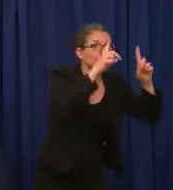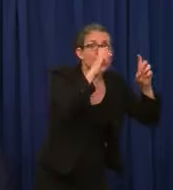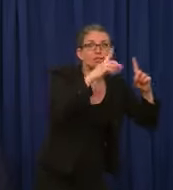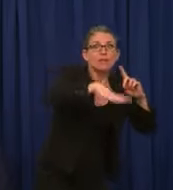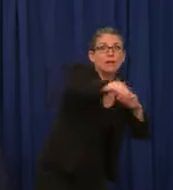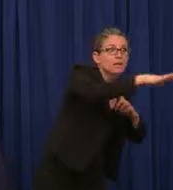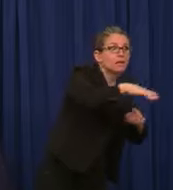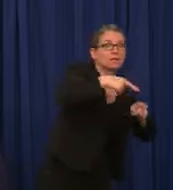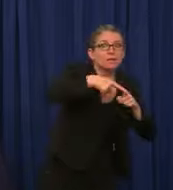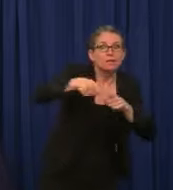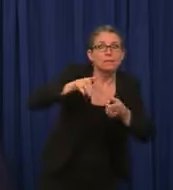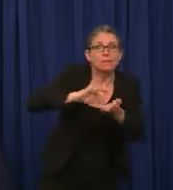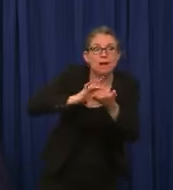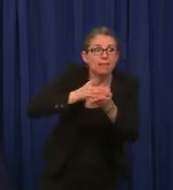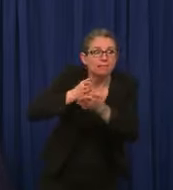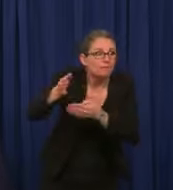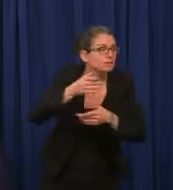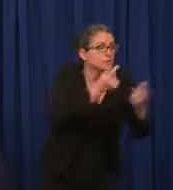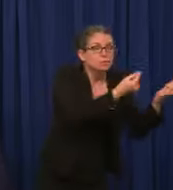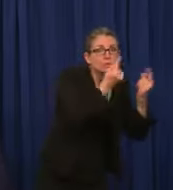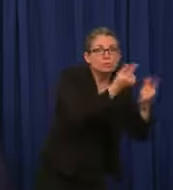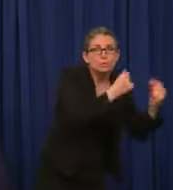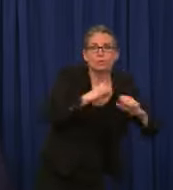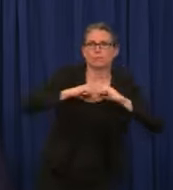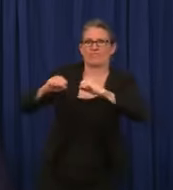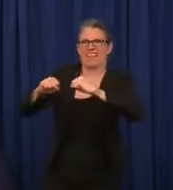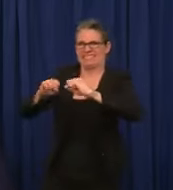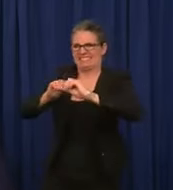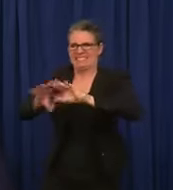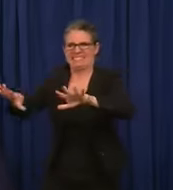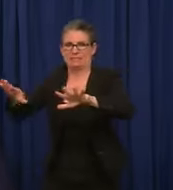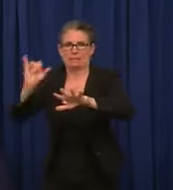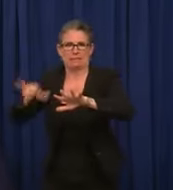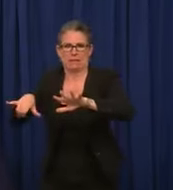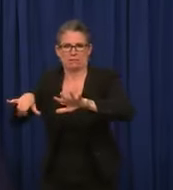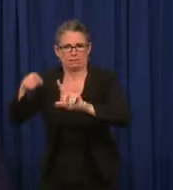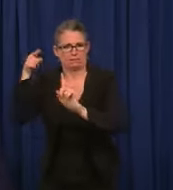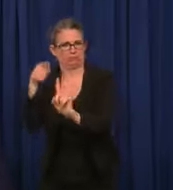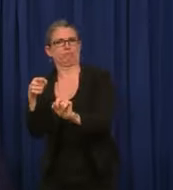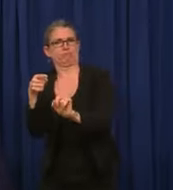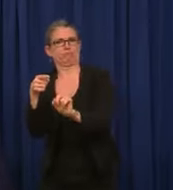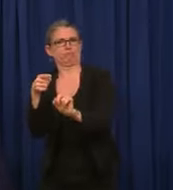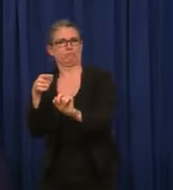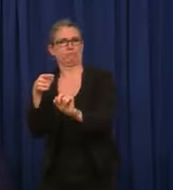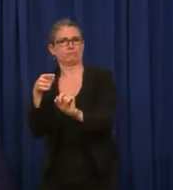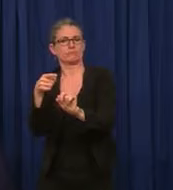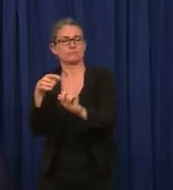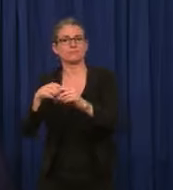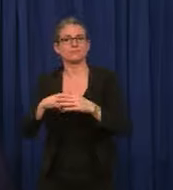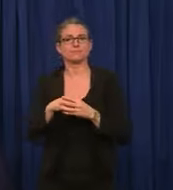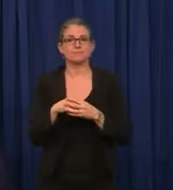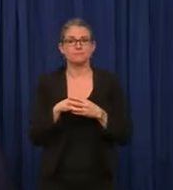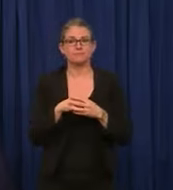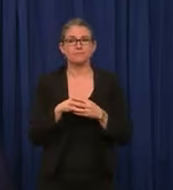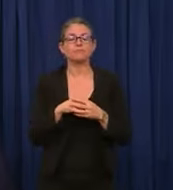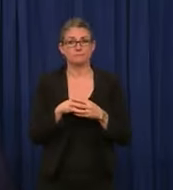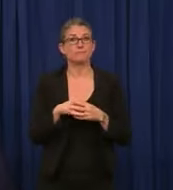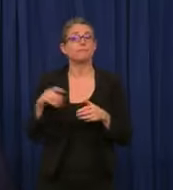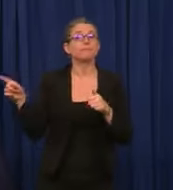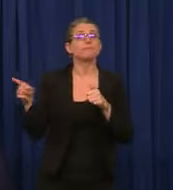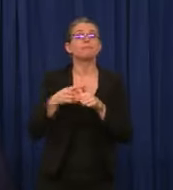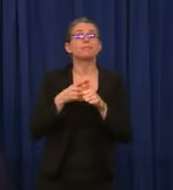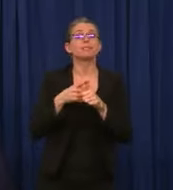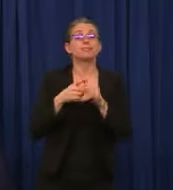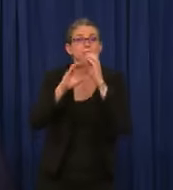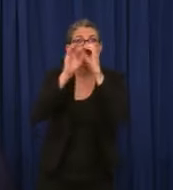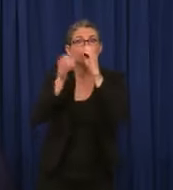things we realized was that our initial request of ventilators wasn't quite at the mark we wanted it to be.